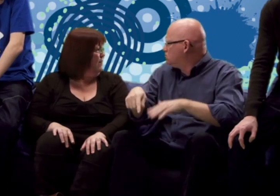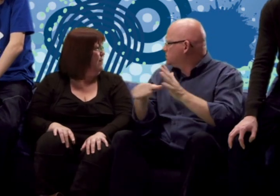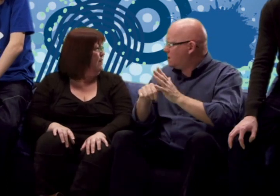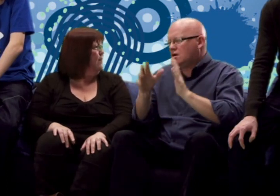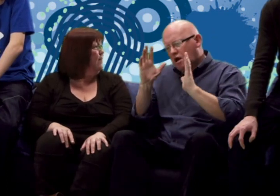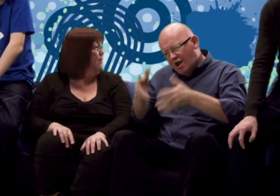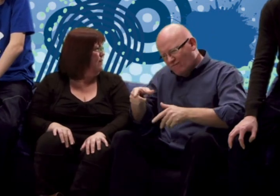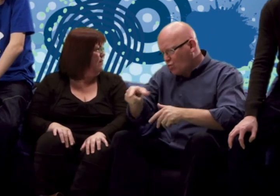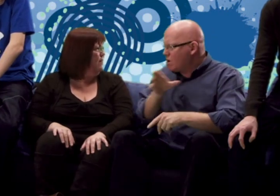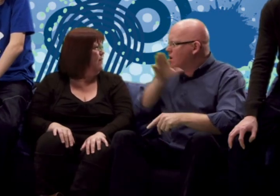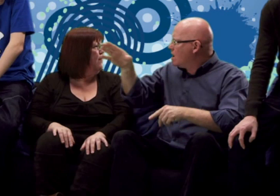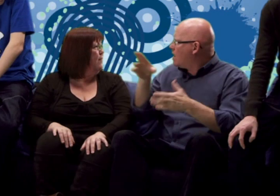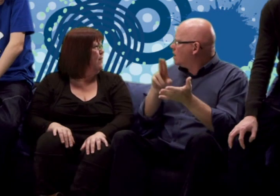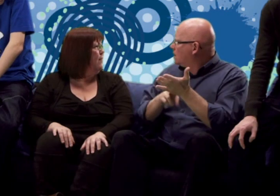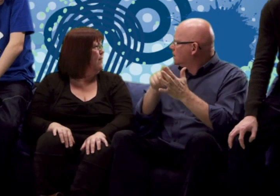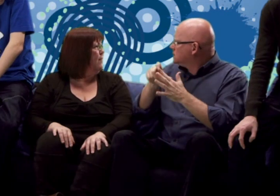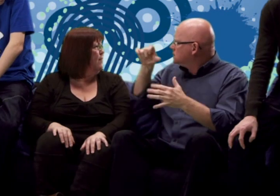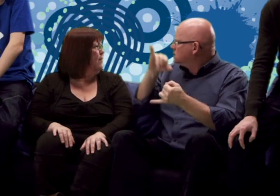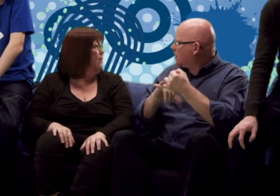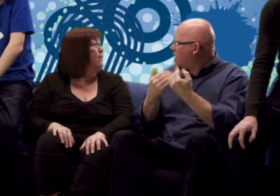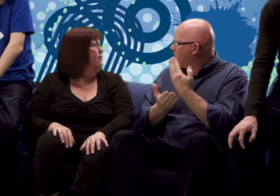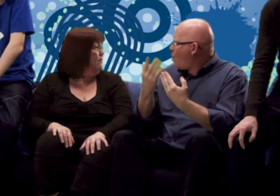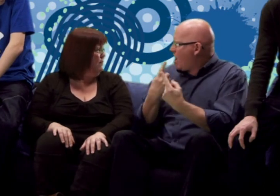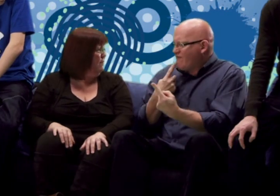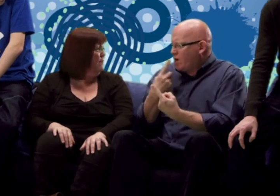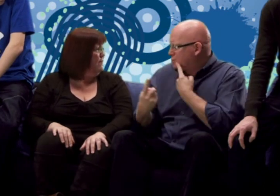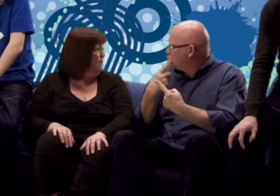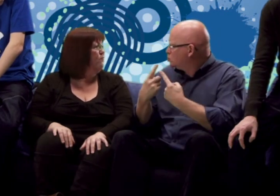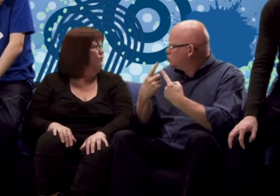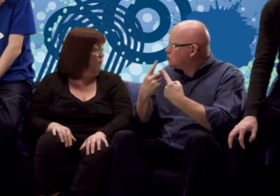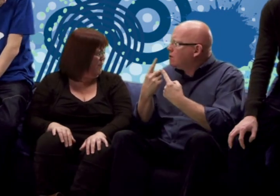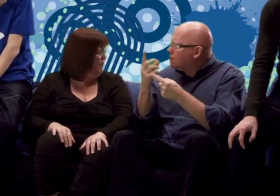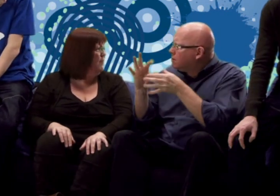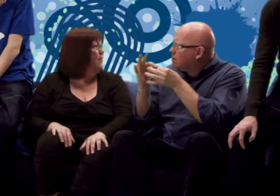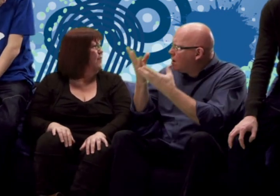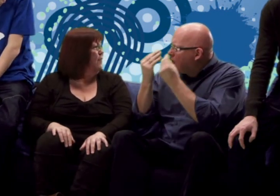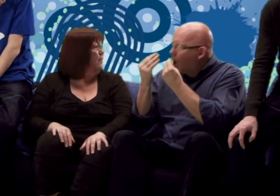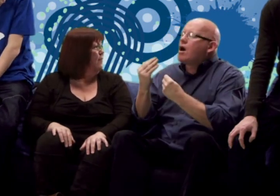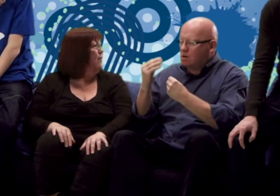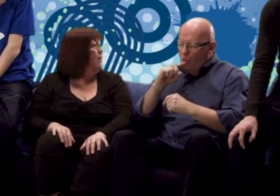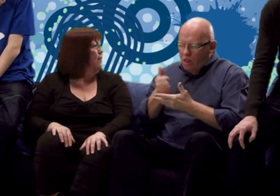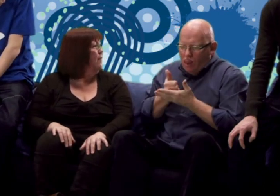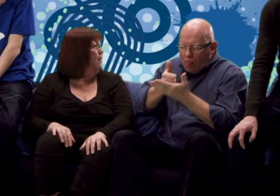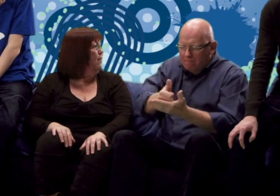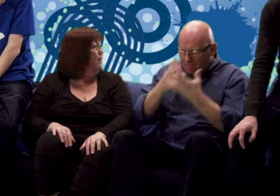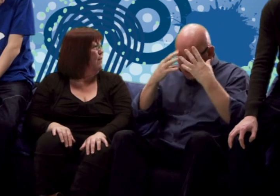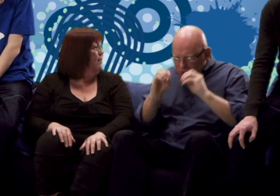to NDCS. I would advise them to go to NDCS to get more information, and it will help them with